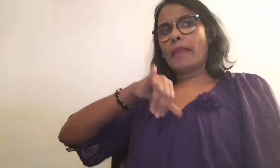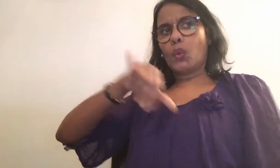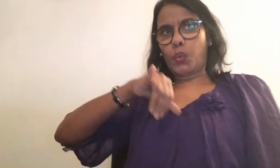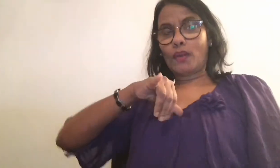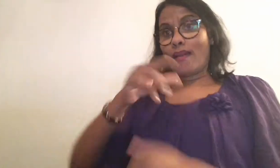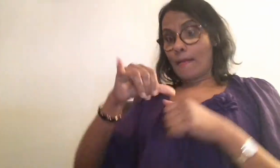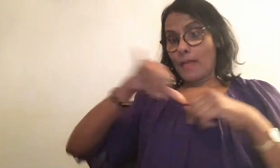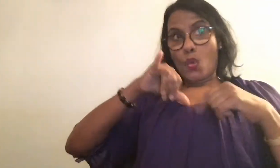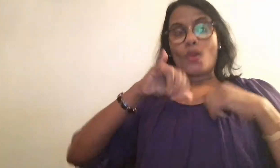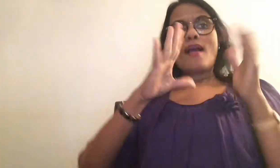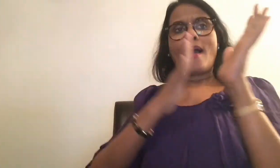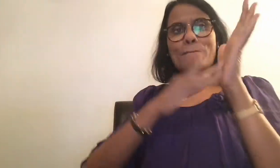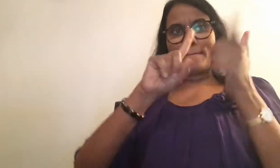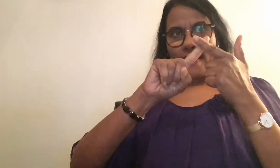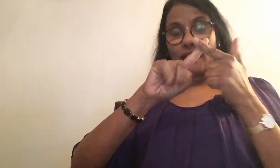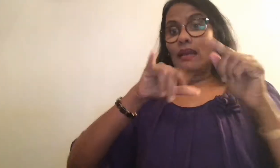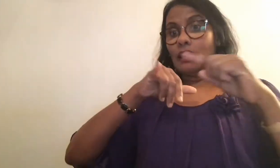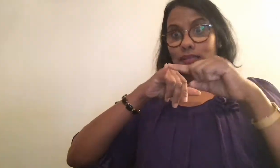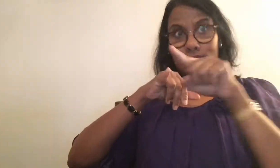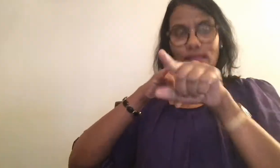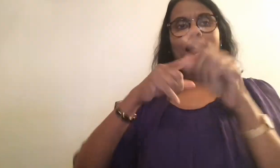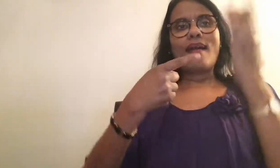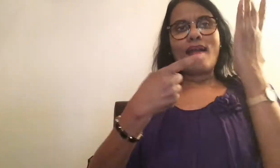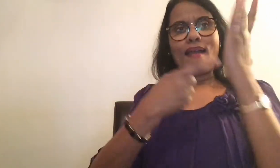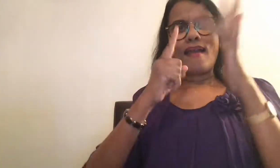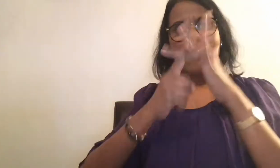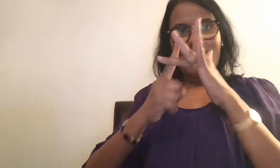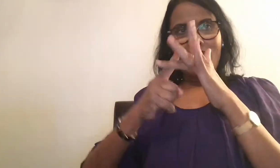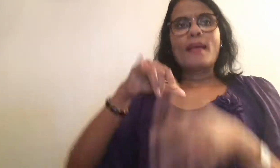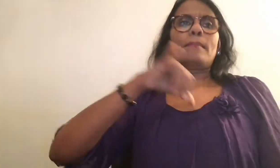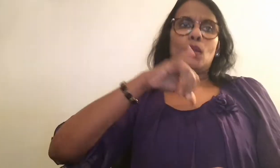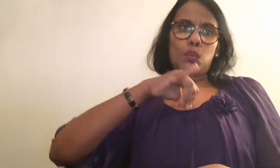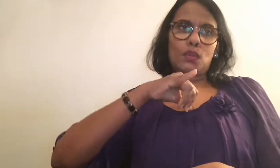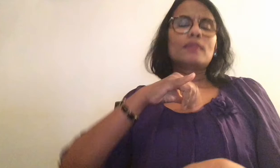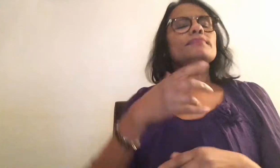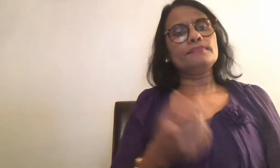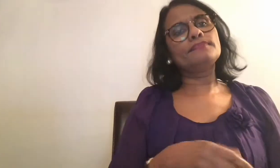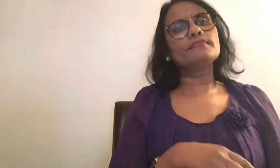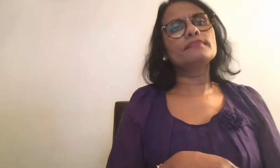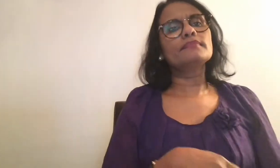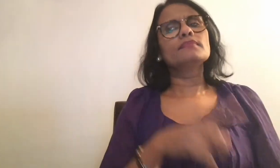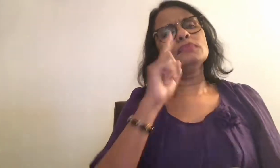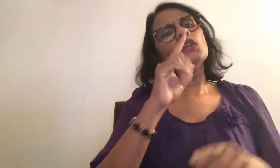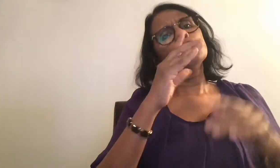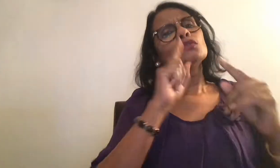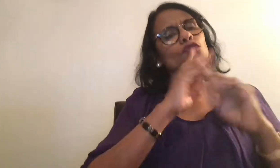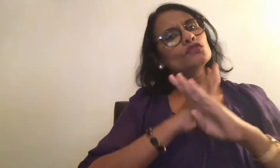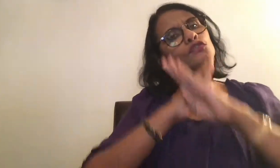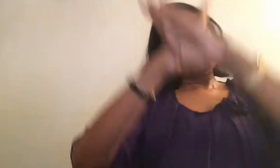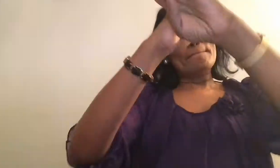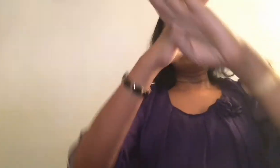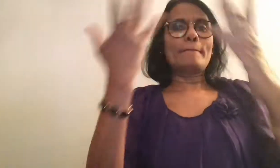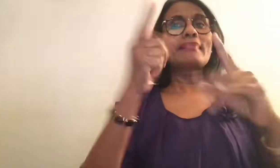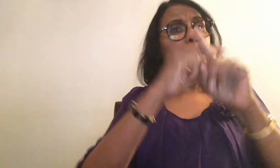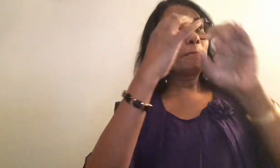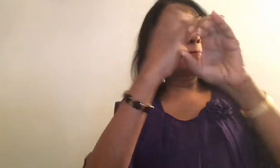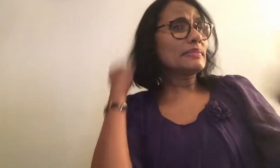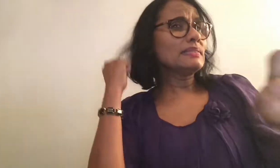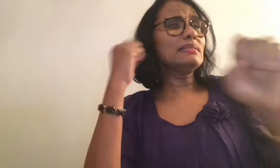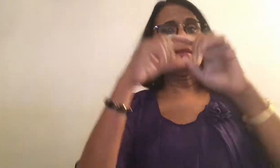Hey, I'm getting adjusted to the cone. She's doing much better. Good. When I first brought her in, she was up on front of mom, just laying there. Now